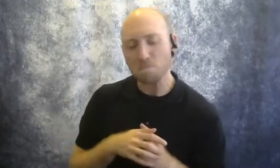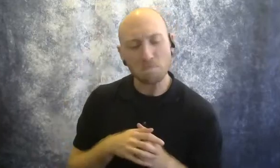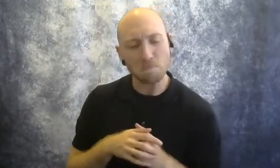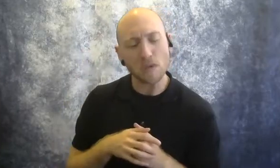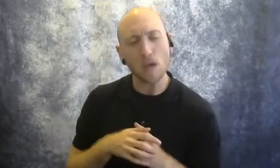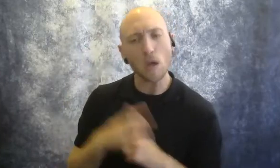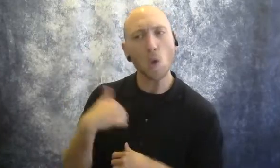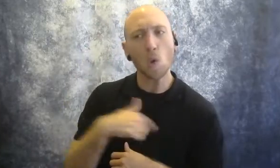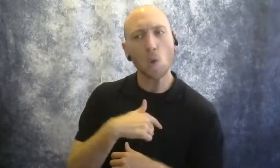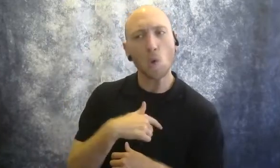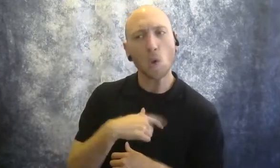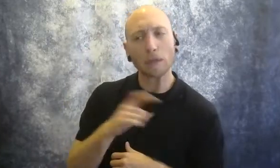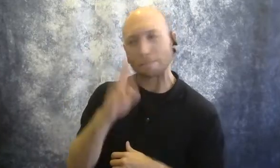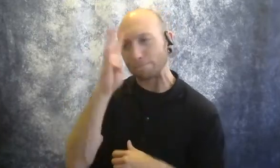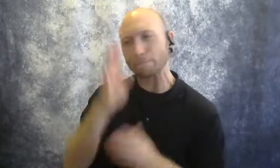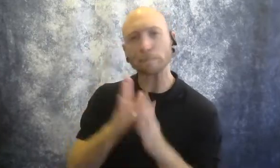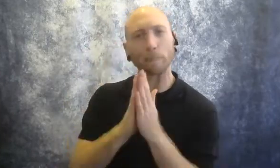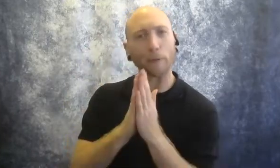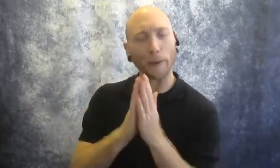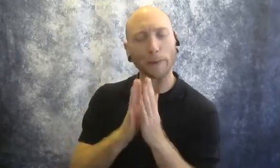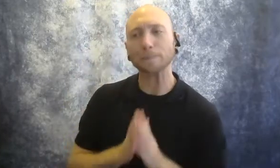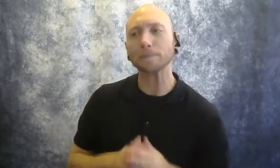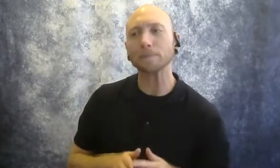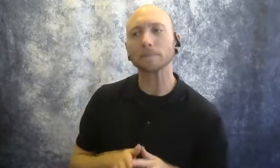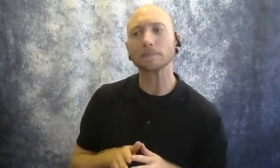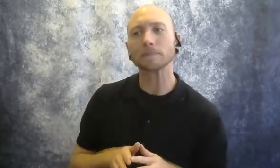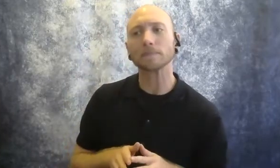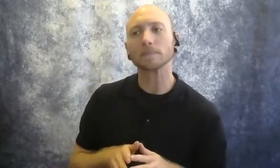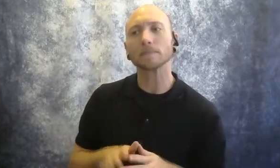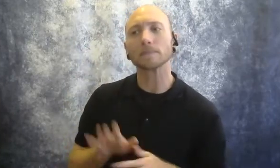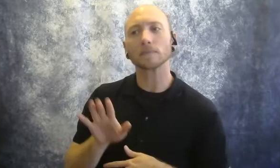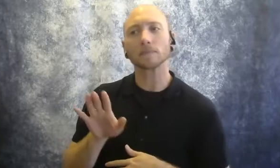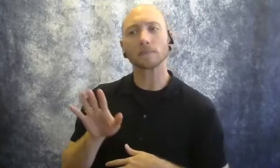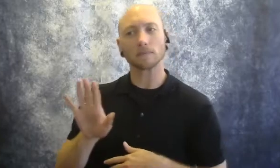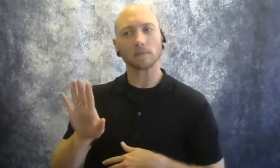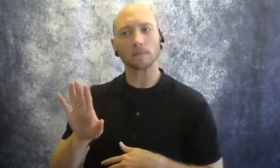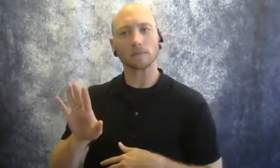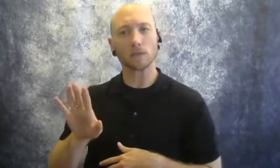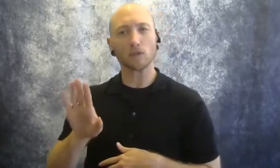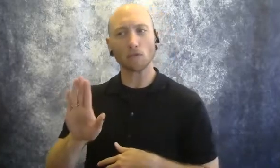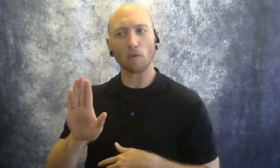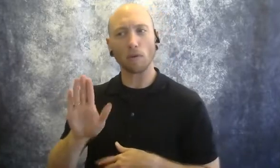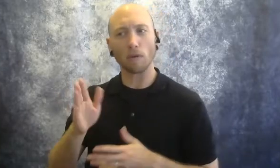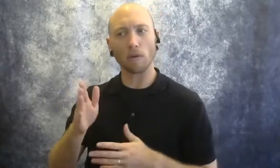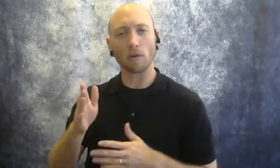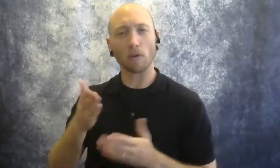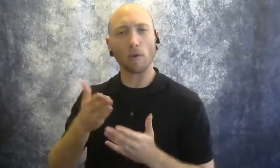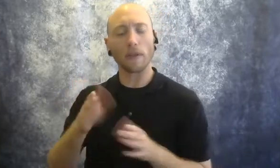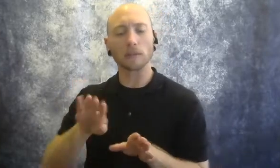We need to contrive or concoct a prayer for you where you can set everything aside here. You don't